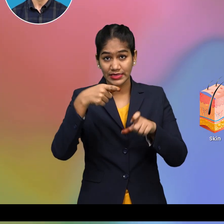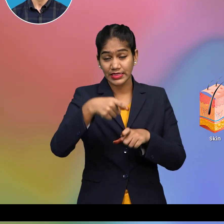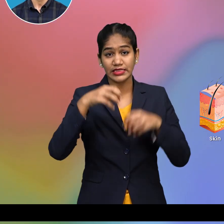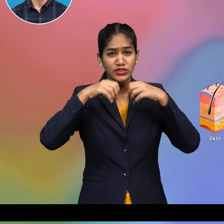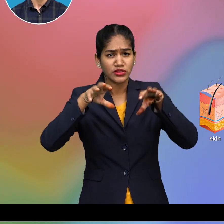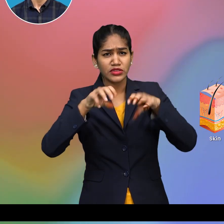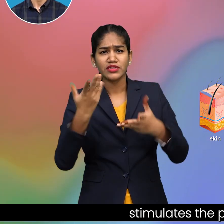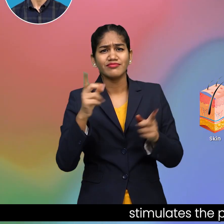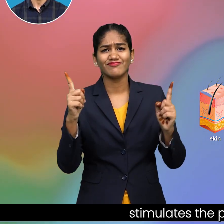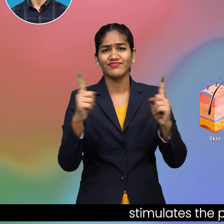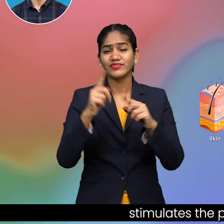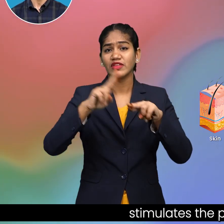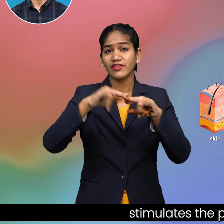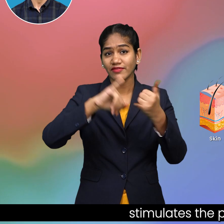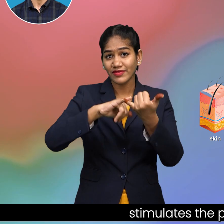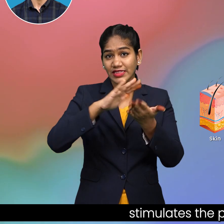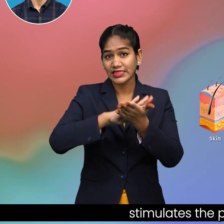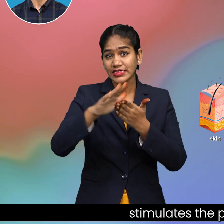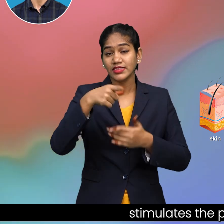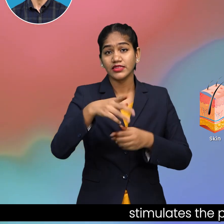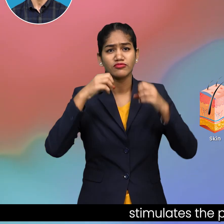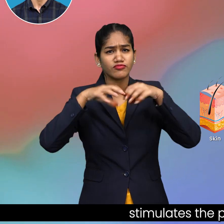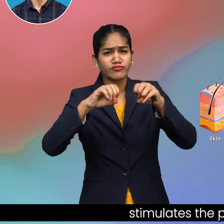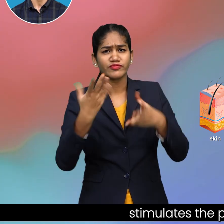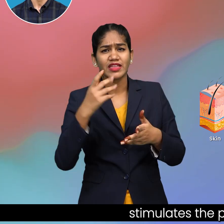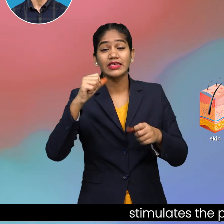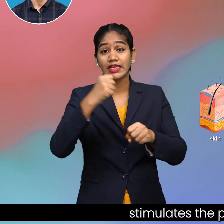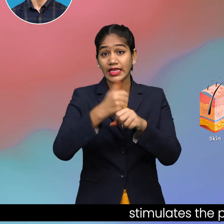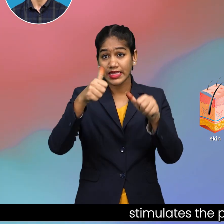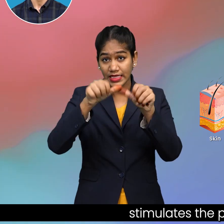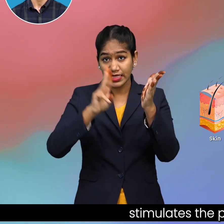FSH stimulates the production of gametes